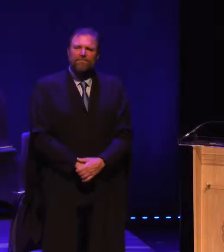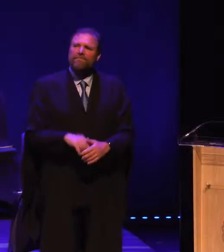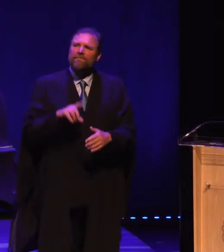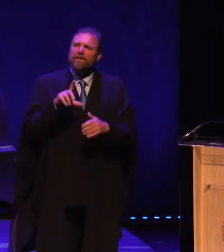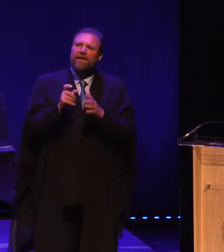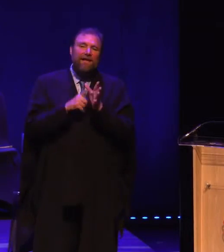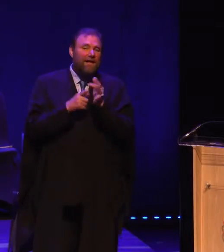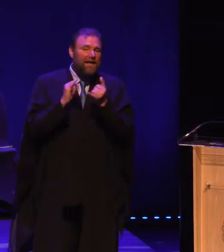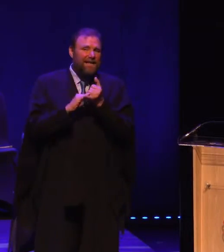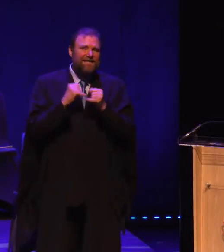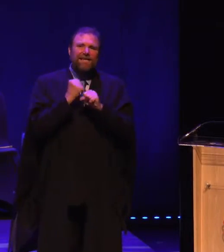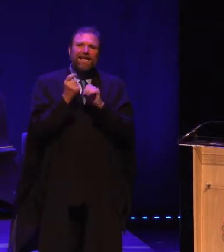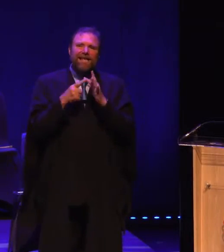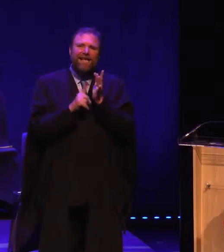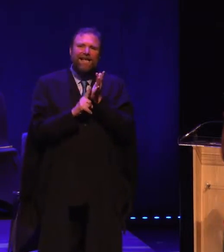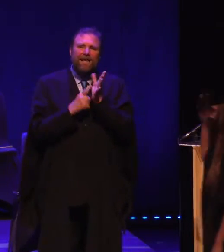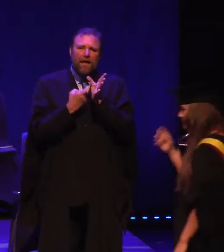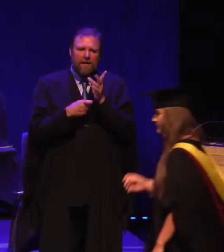Calice Gillard.